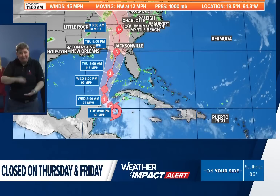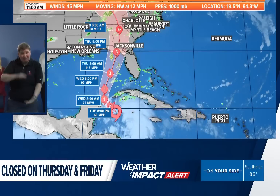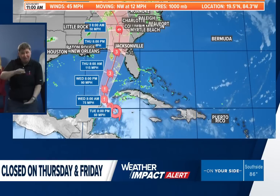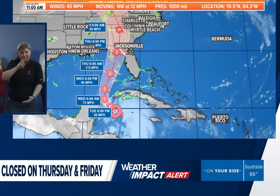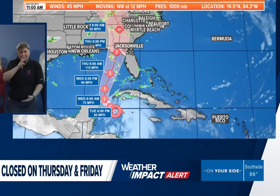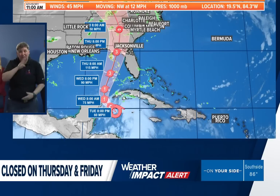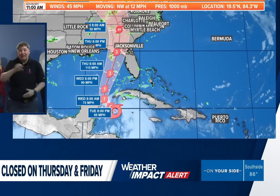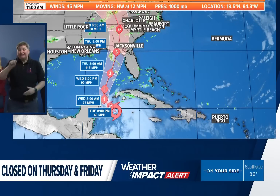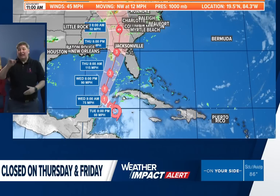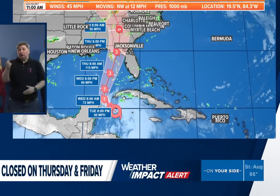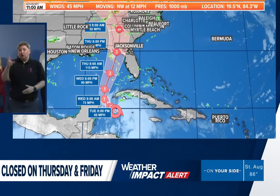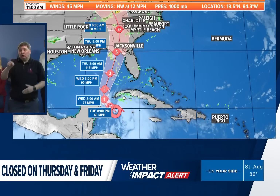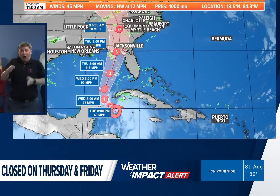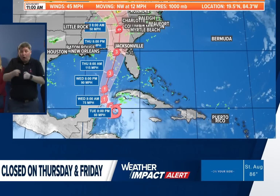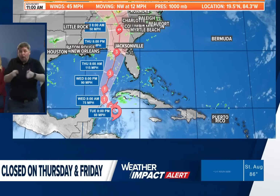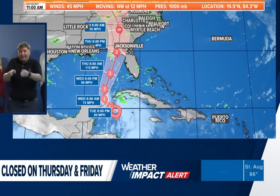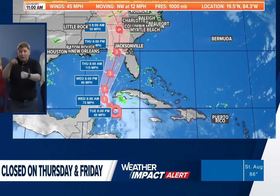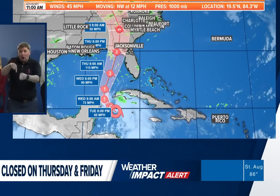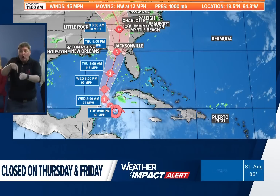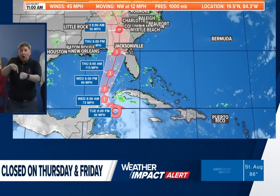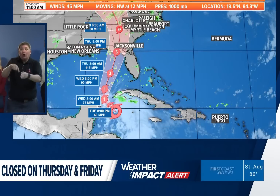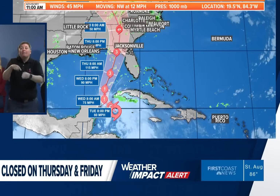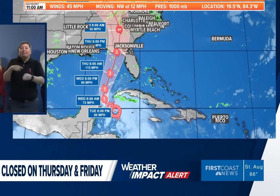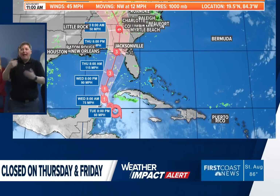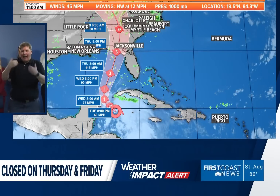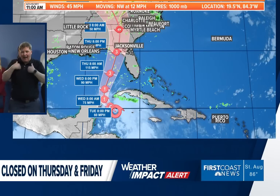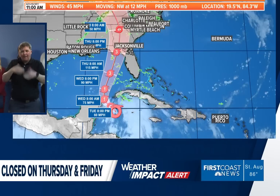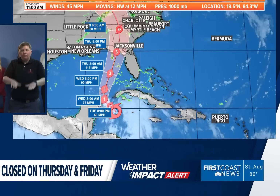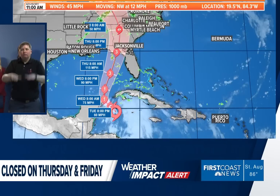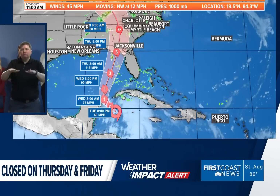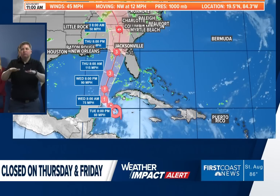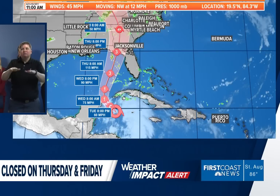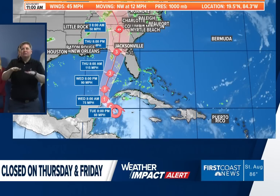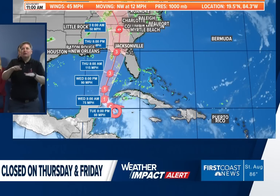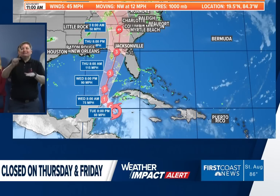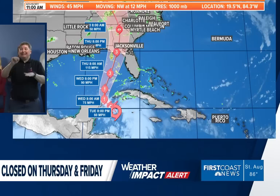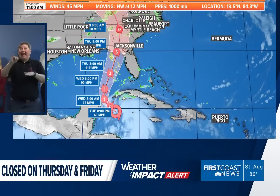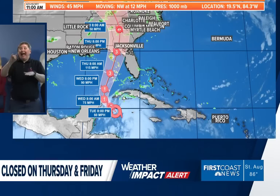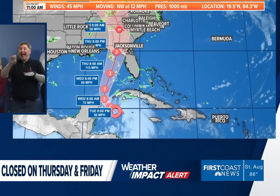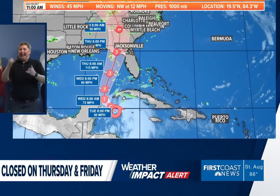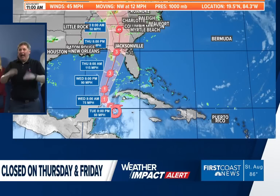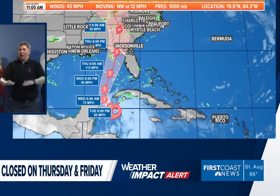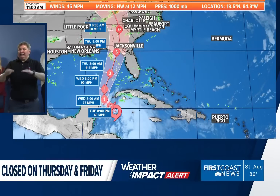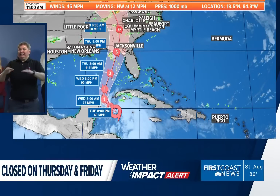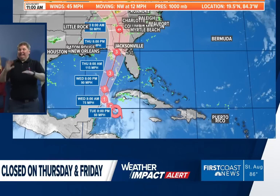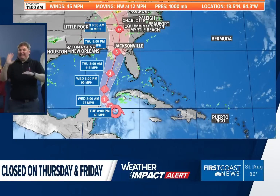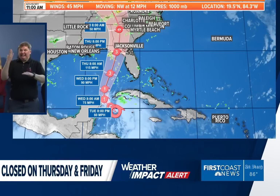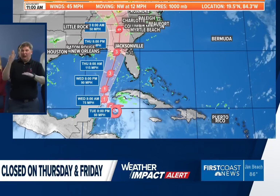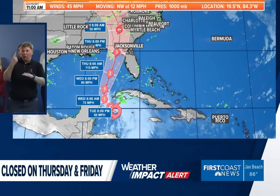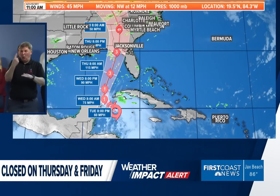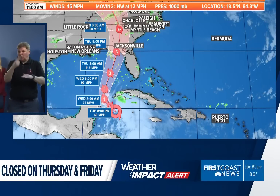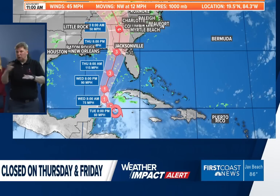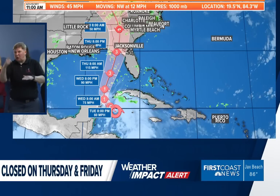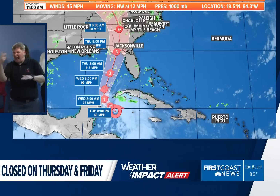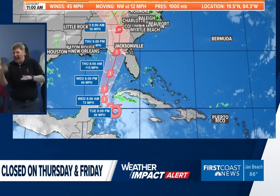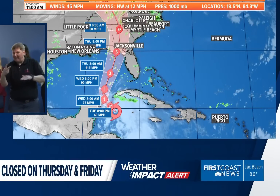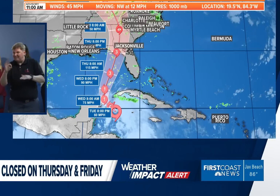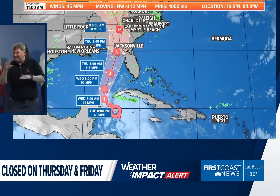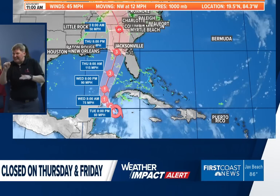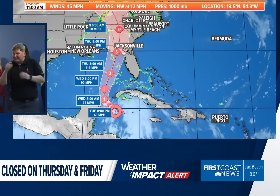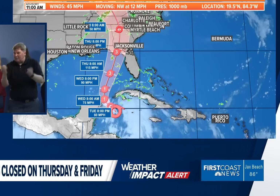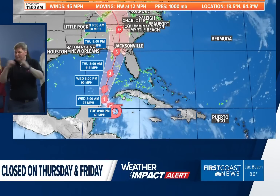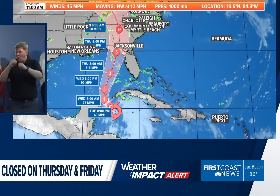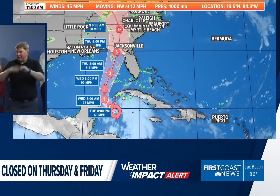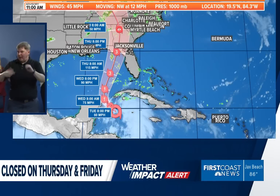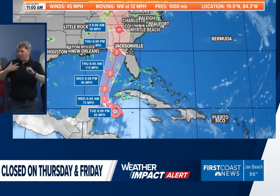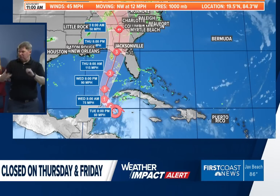elevated astronomical tides. They're running about up to 1.5 feet above normal levels right now. If we put a storm surge of